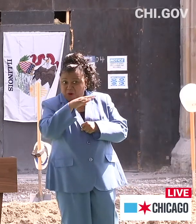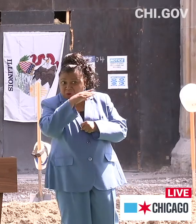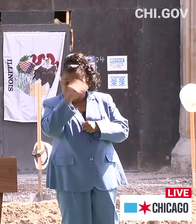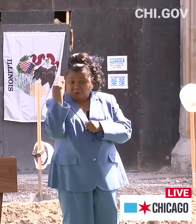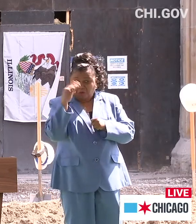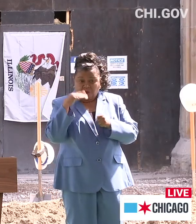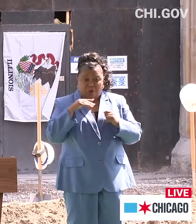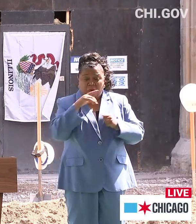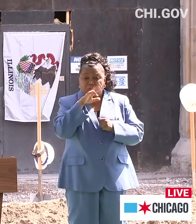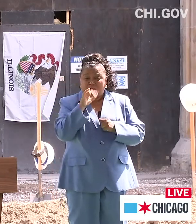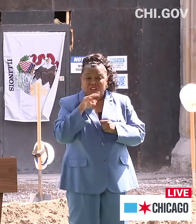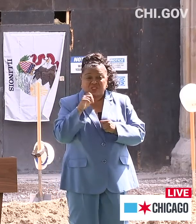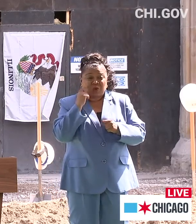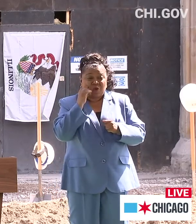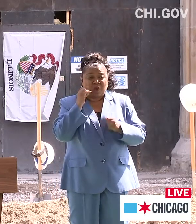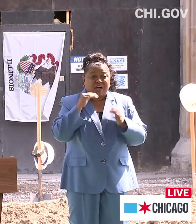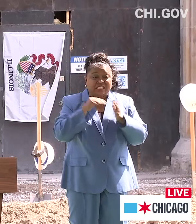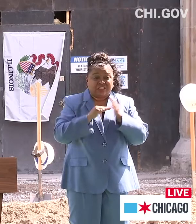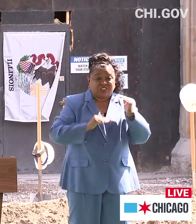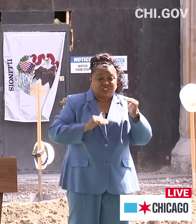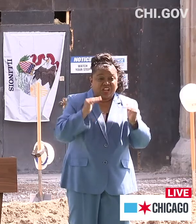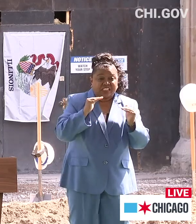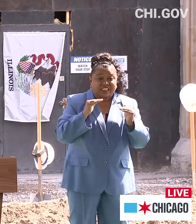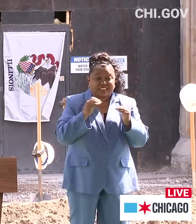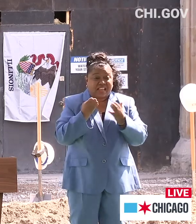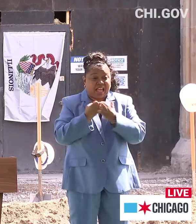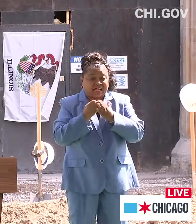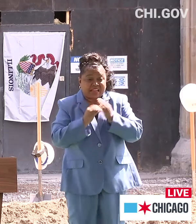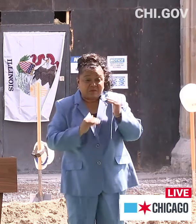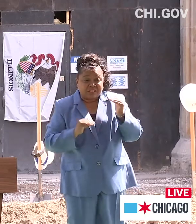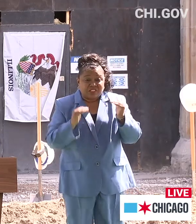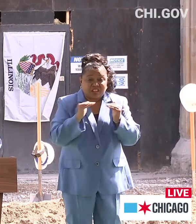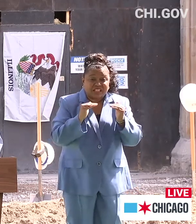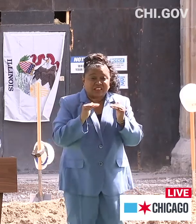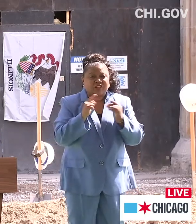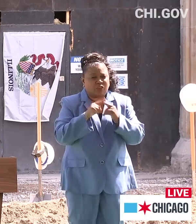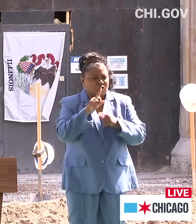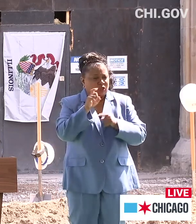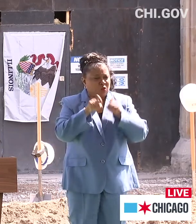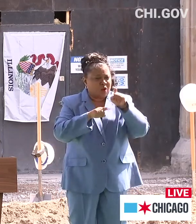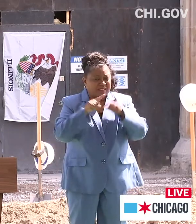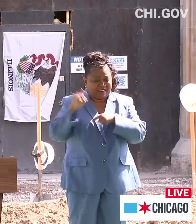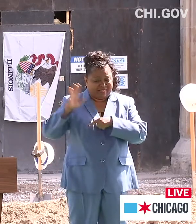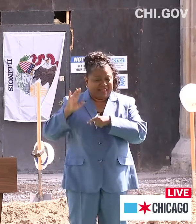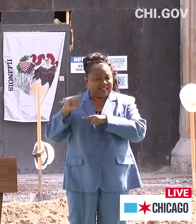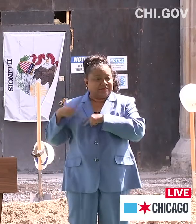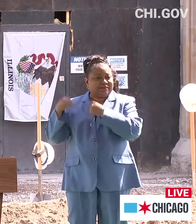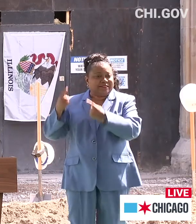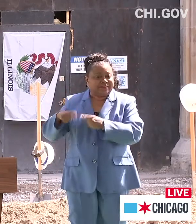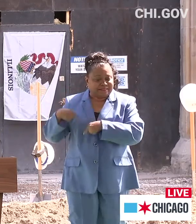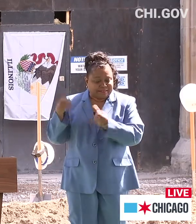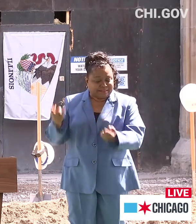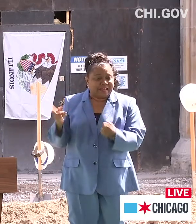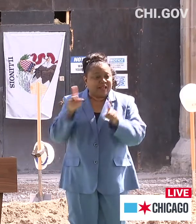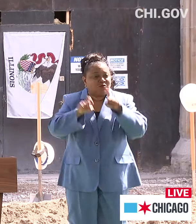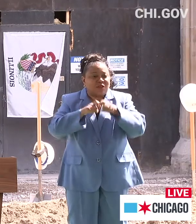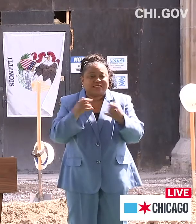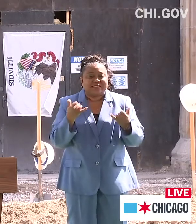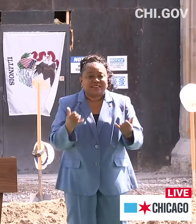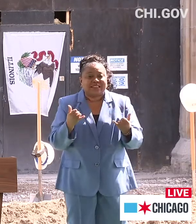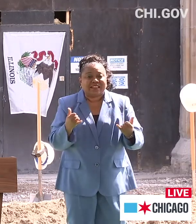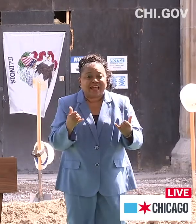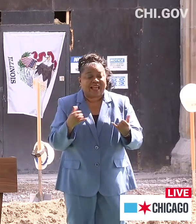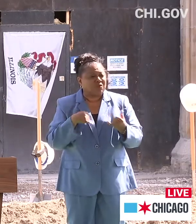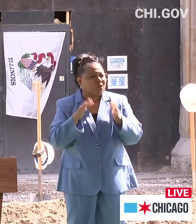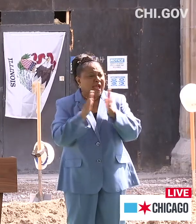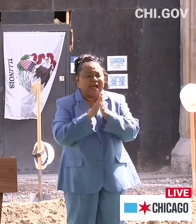justice, economic justice, and racial justice? Those were the questions then. They're the same questions today.